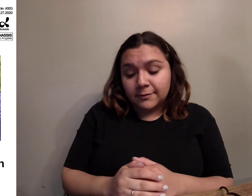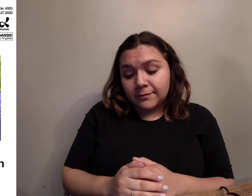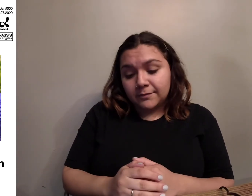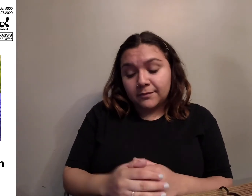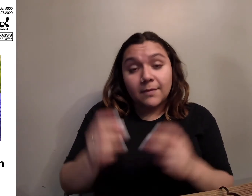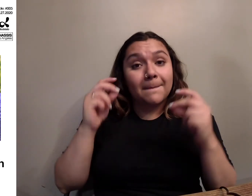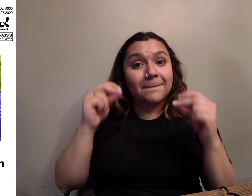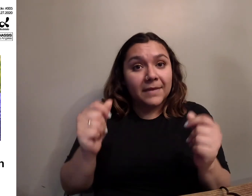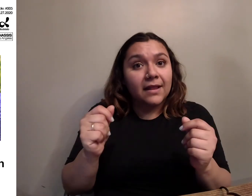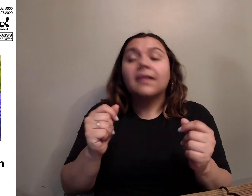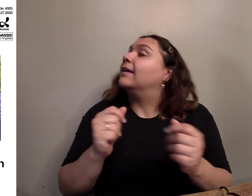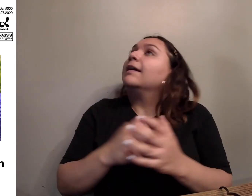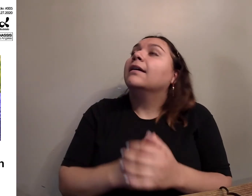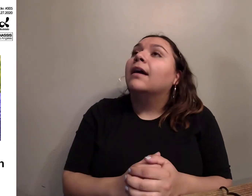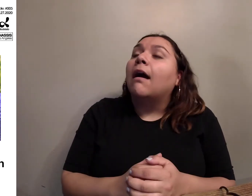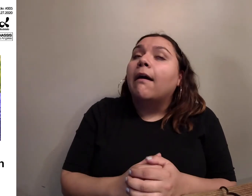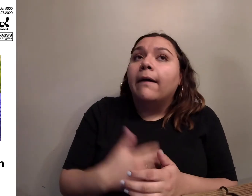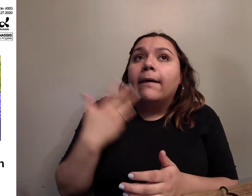immediately,